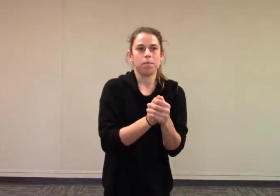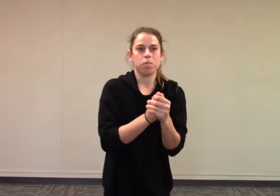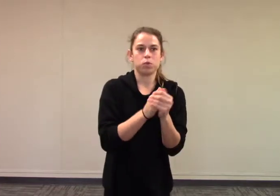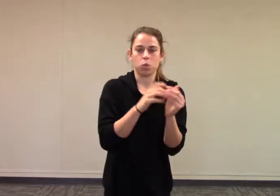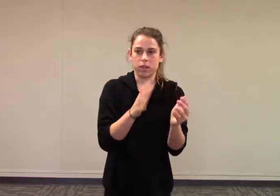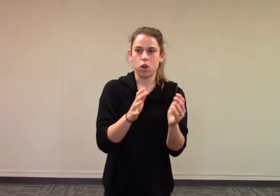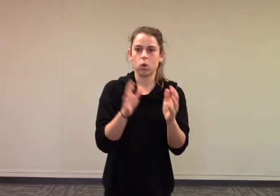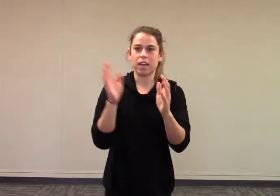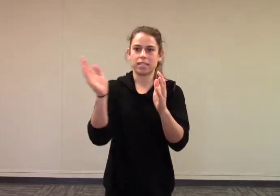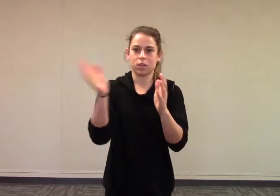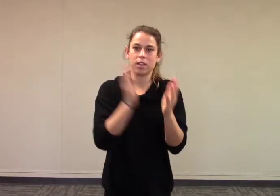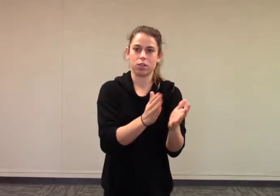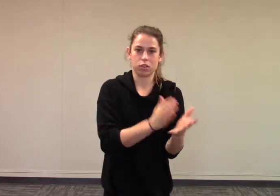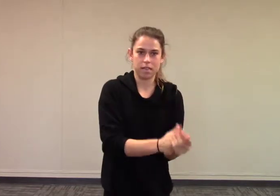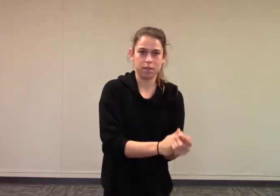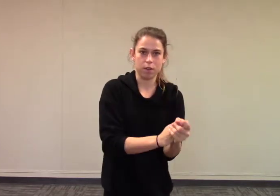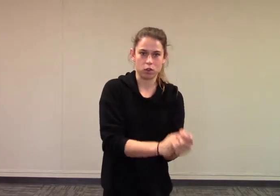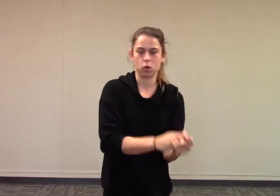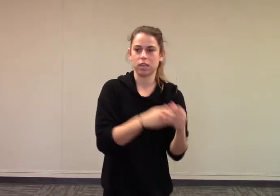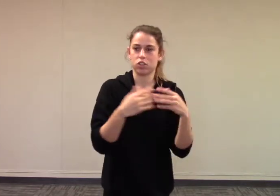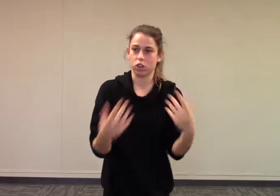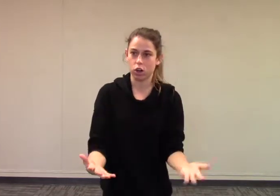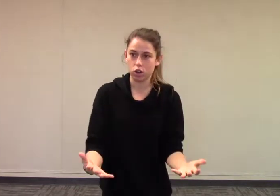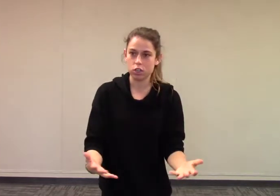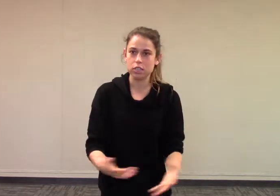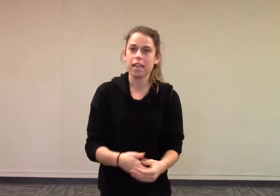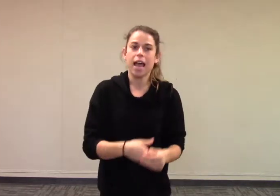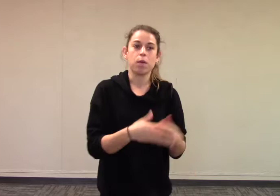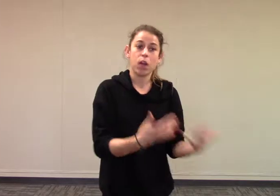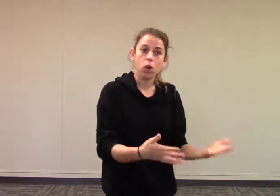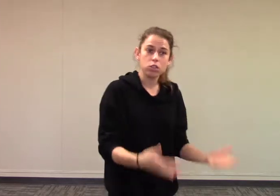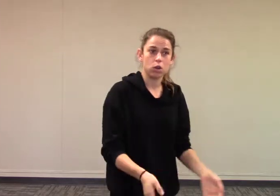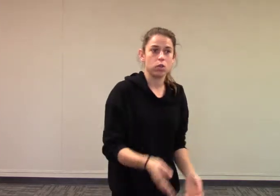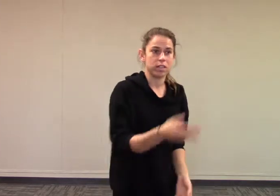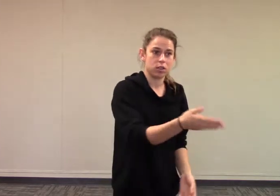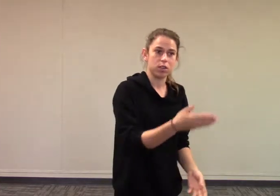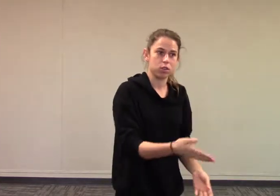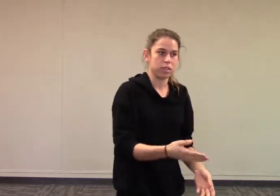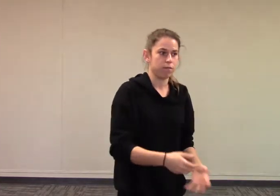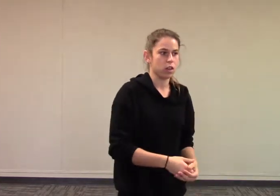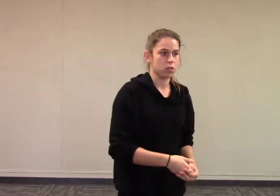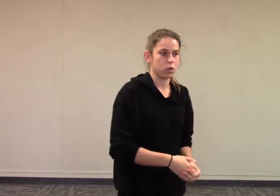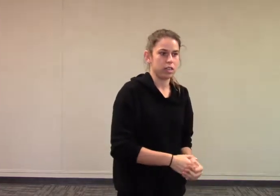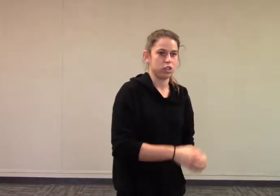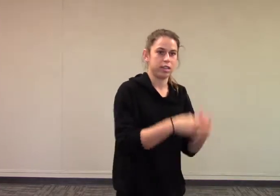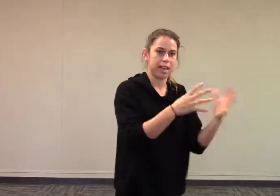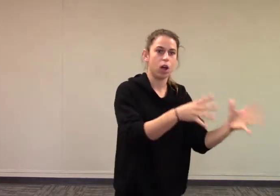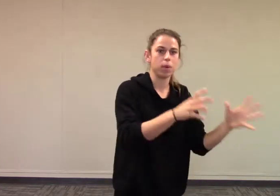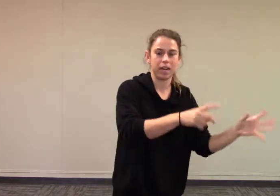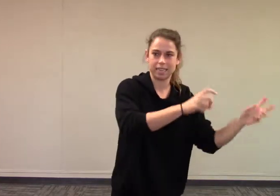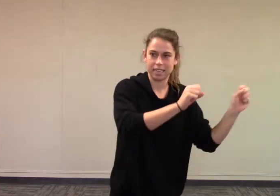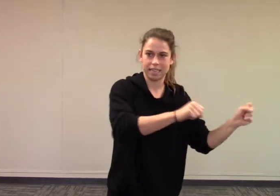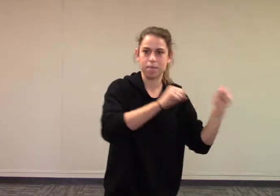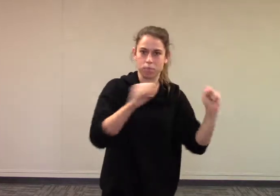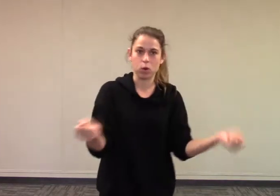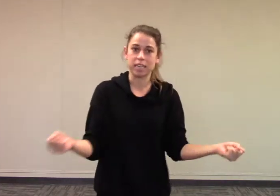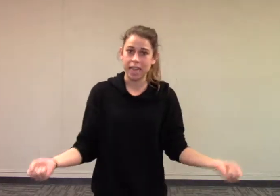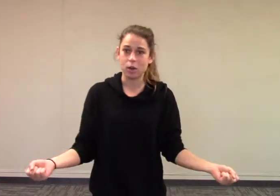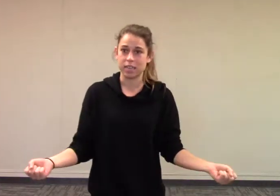So we know that serine 13 phosphorylation occurs, and we also know that serine 13 phosphorylation can help Huntington get broken down in a cell,